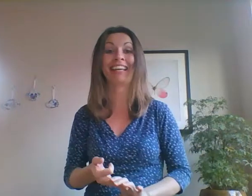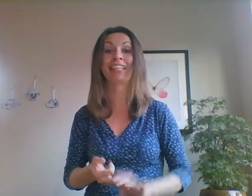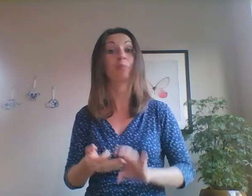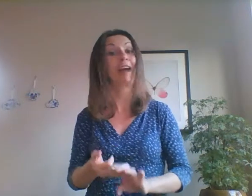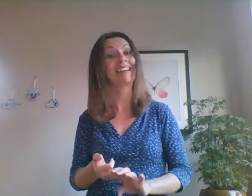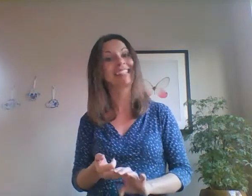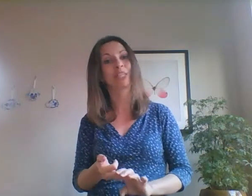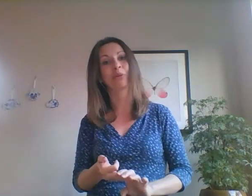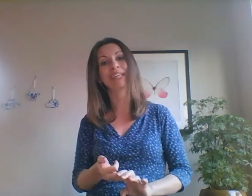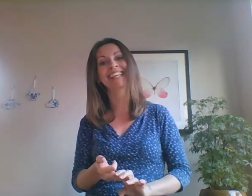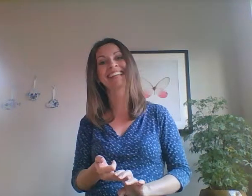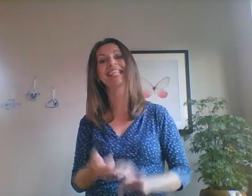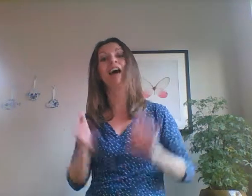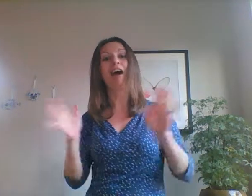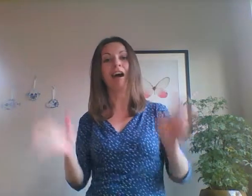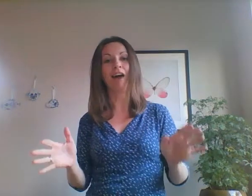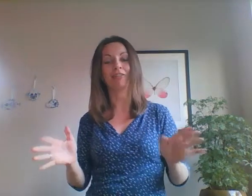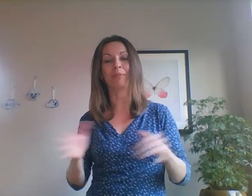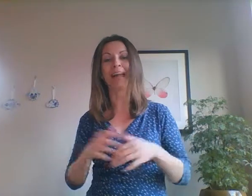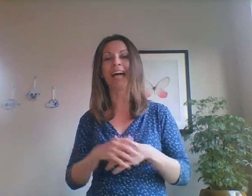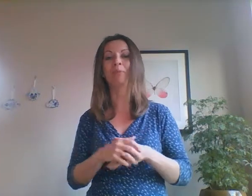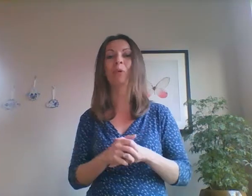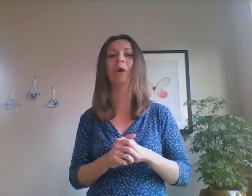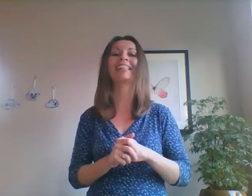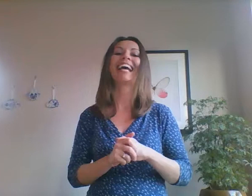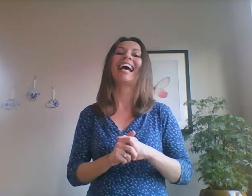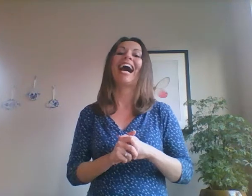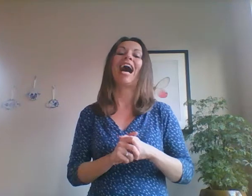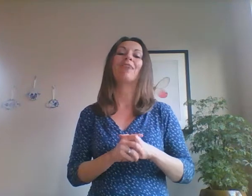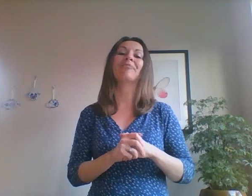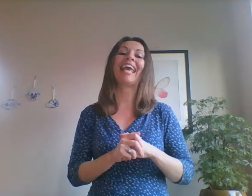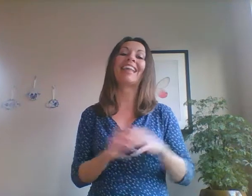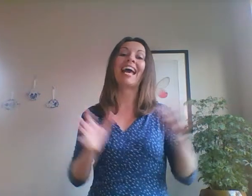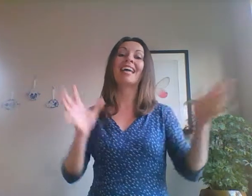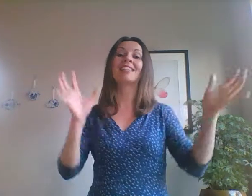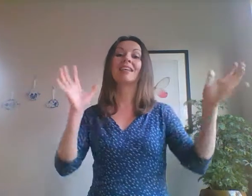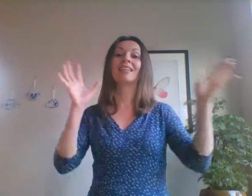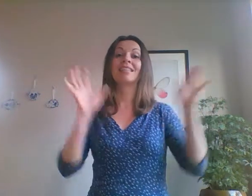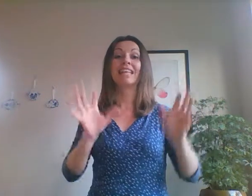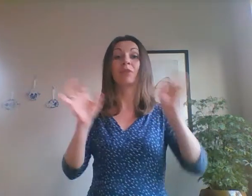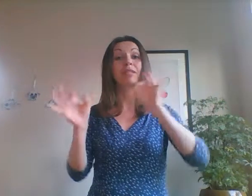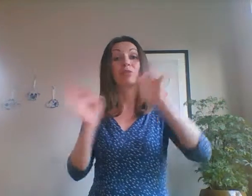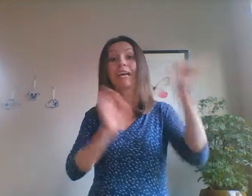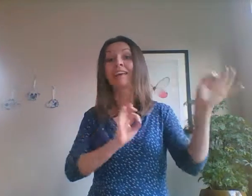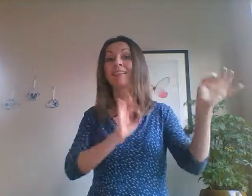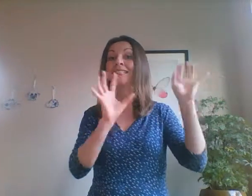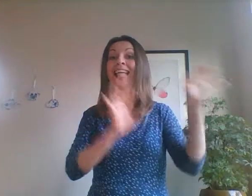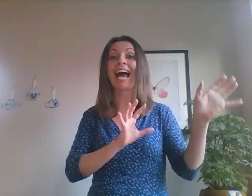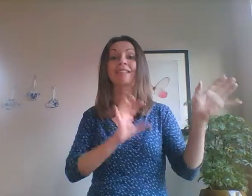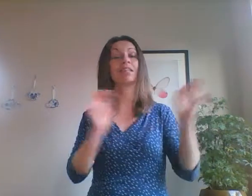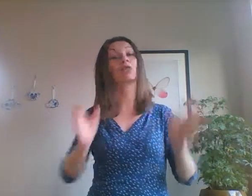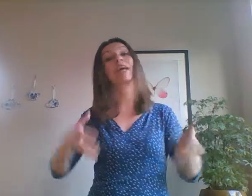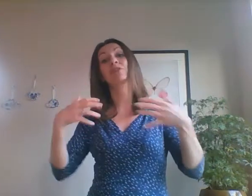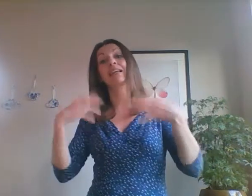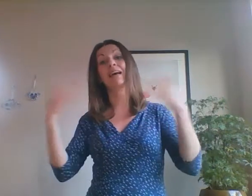your practice quizzes off of the blackboard. And then sit down with a drink and snacks so that you don't have to get up